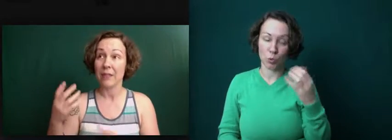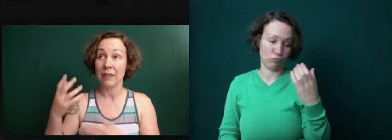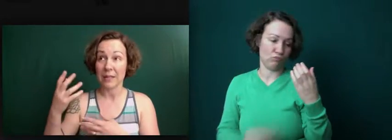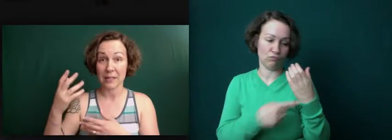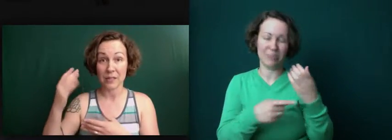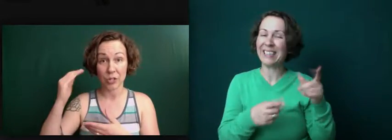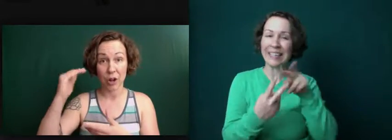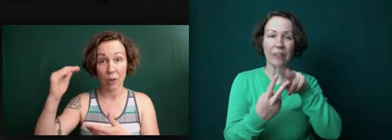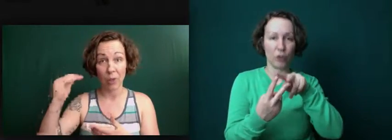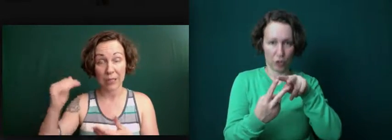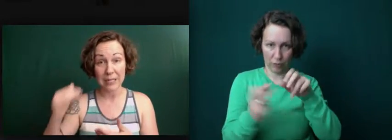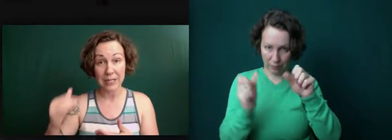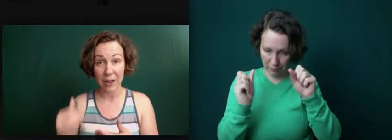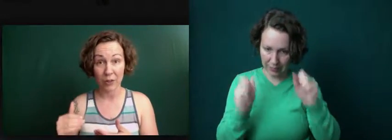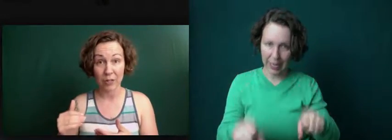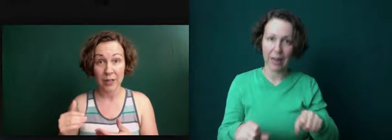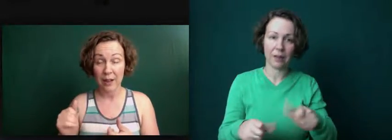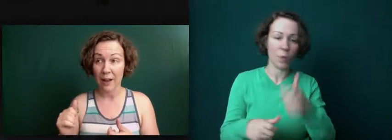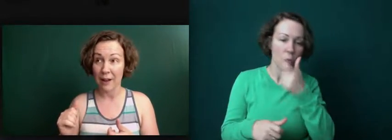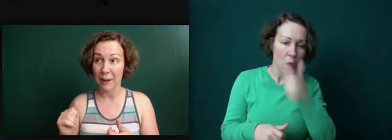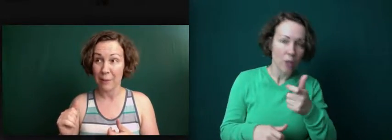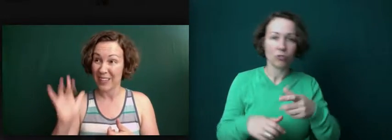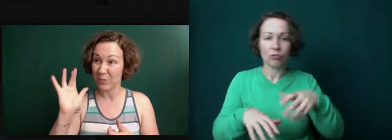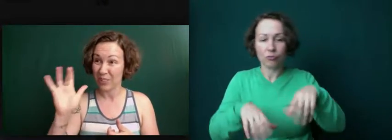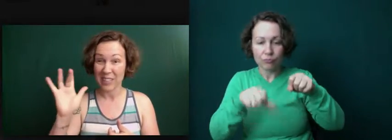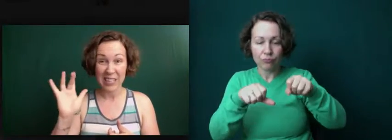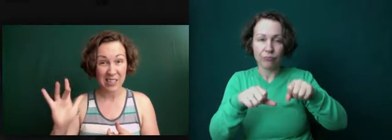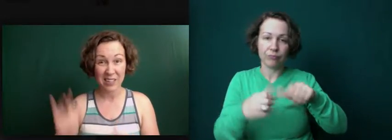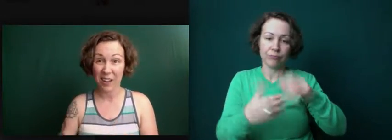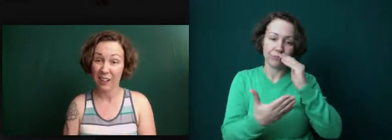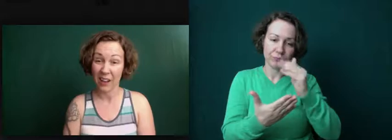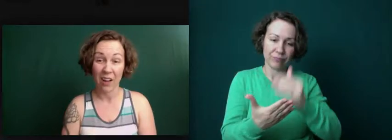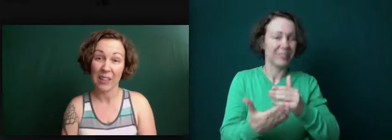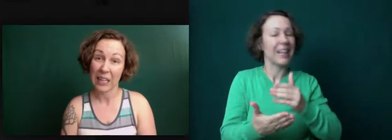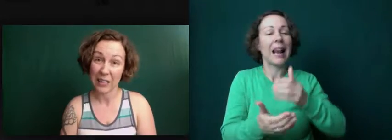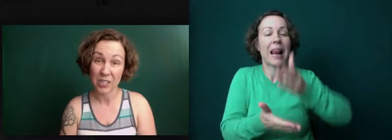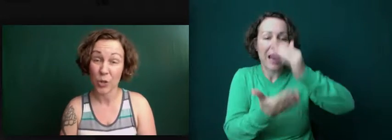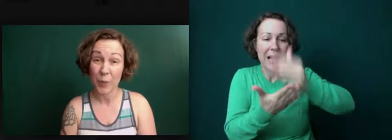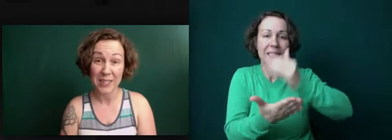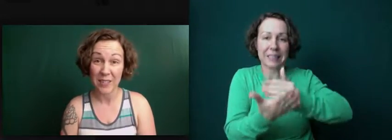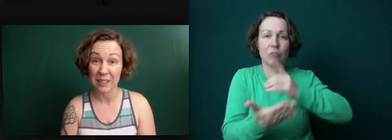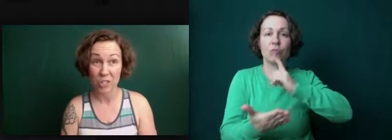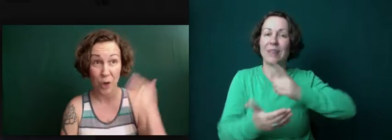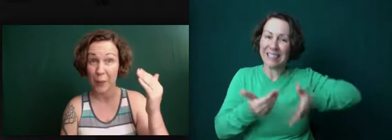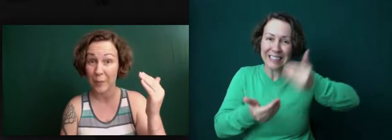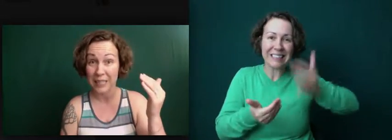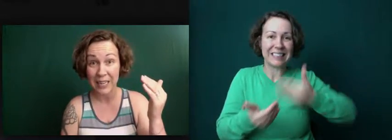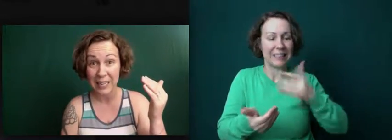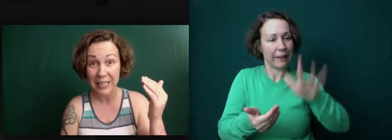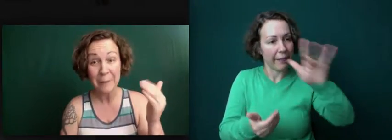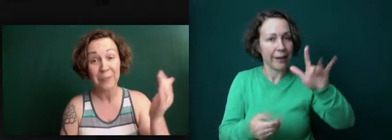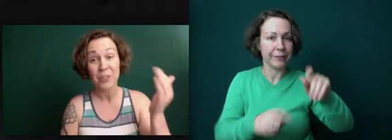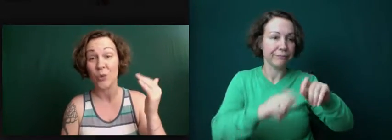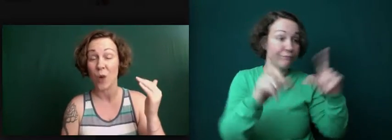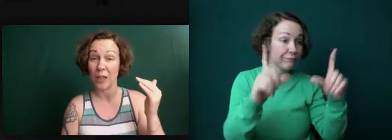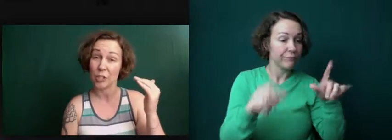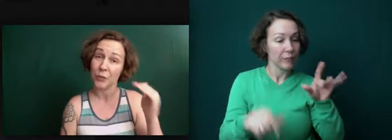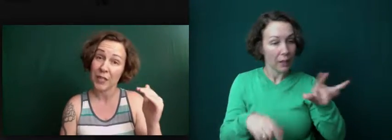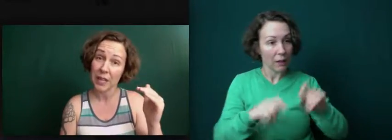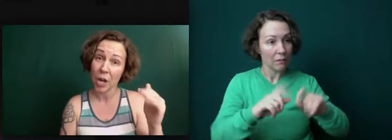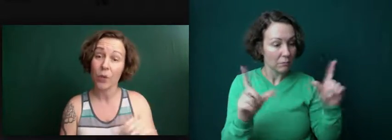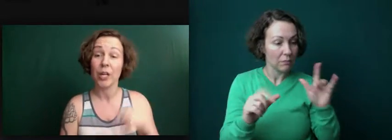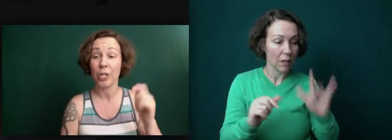And the lessons are all broken down in really easy to click on links. So you basically start from the beginning, you